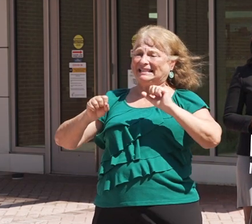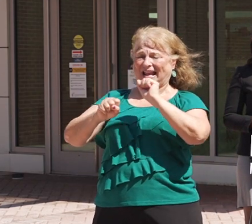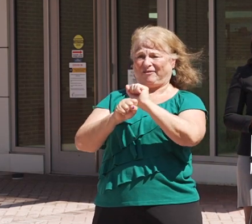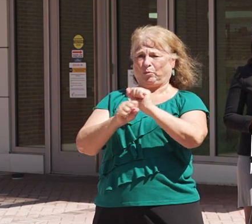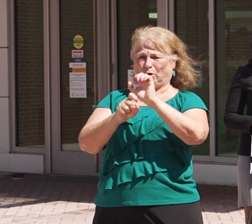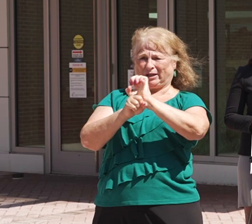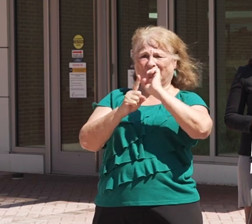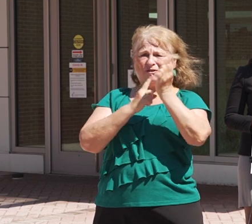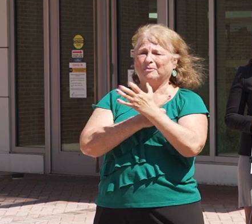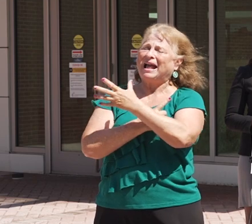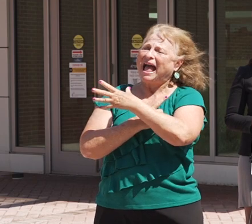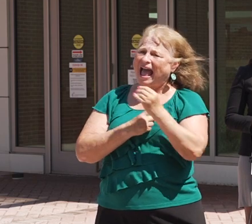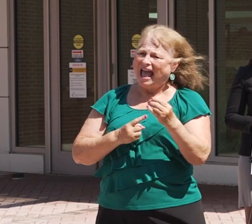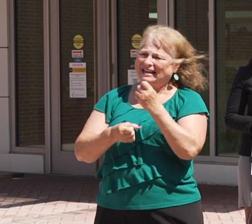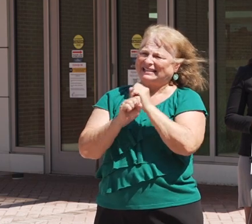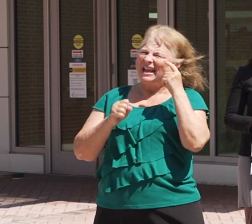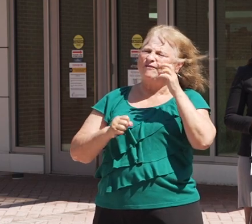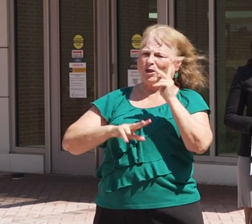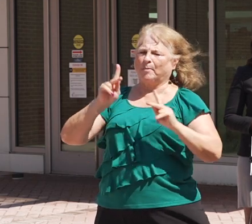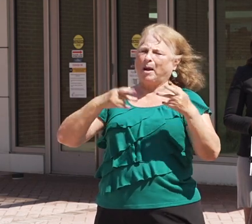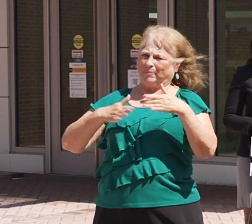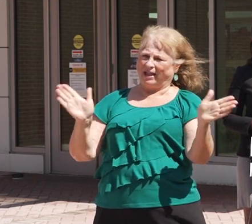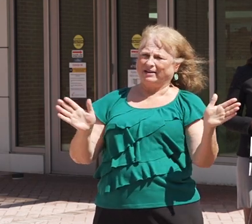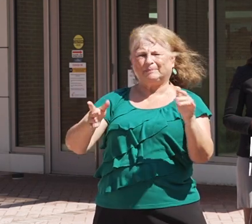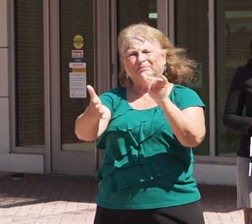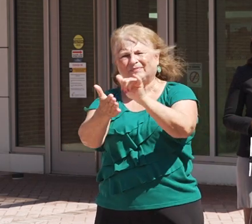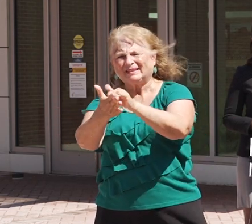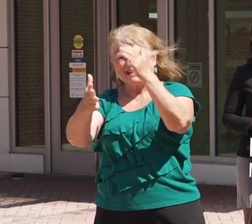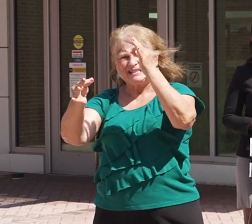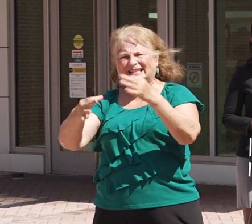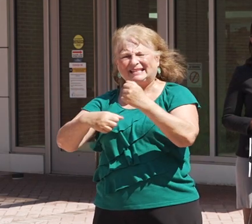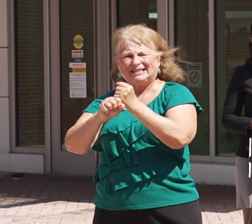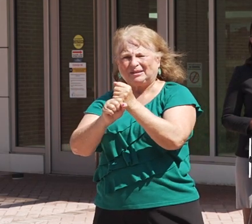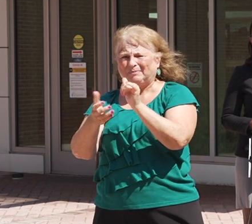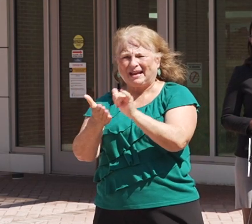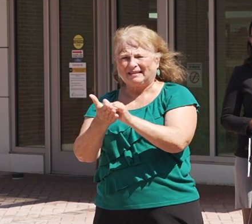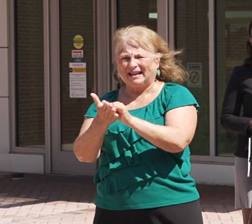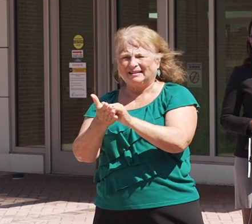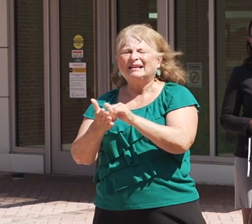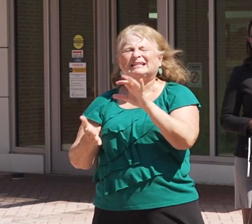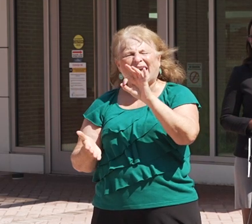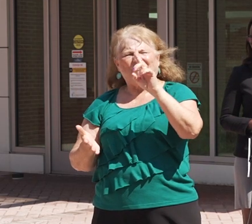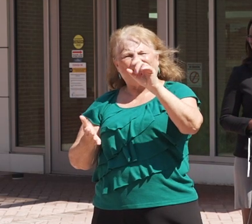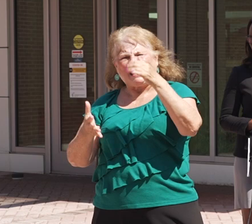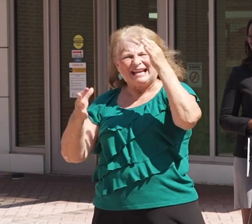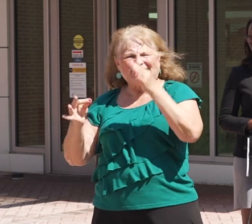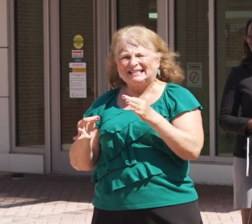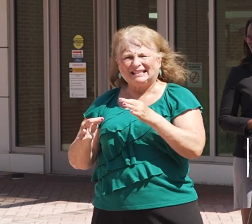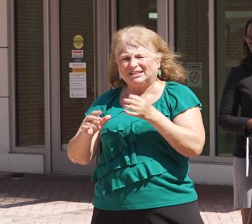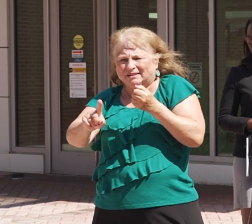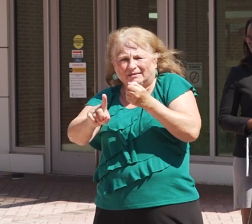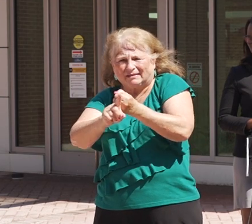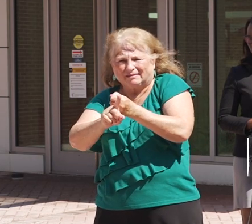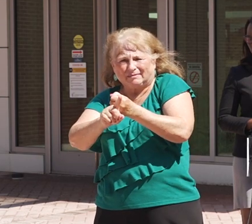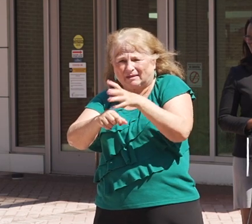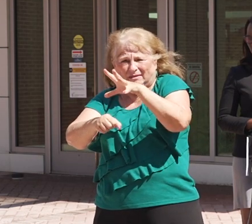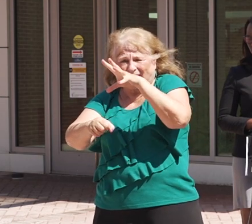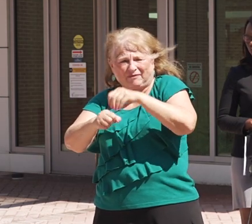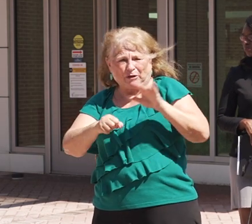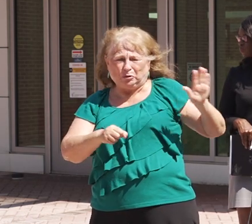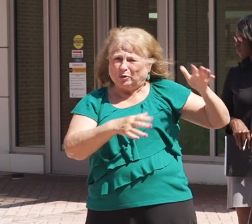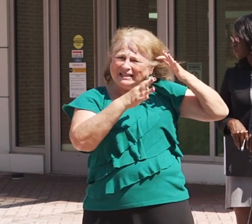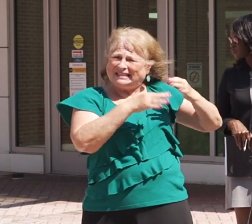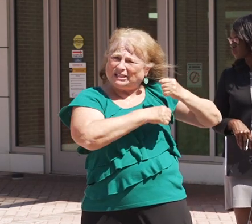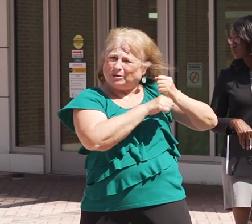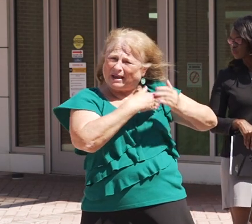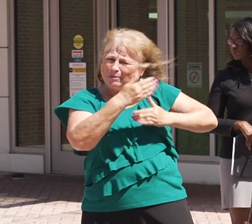working environment, but also that it's safe for the public. Does the decision make that, does the FDA decision factor into your